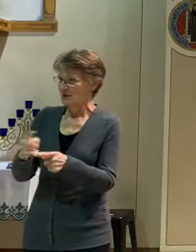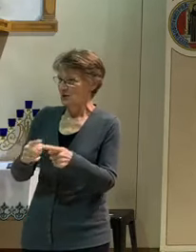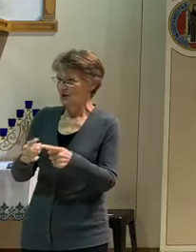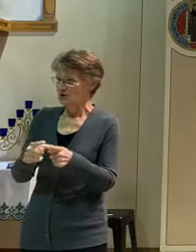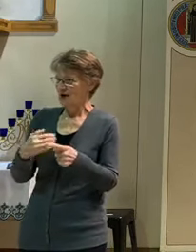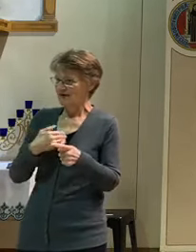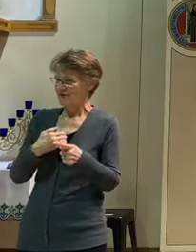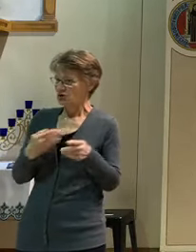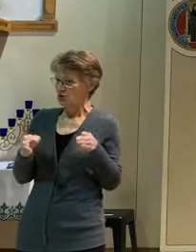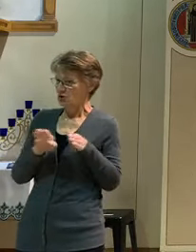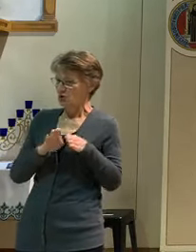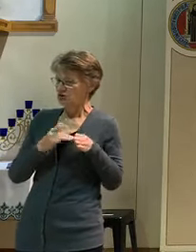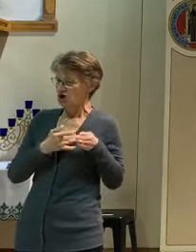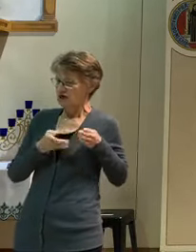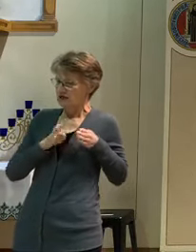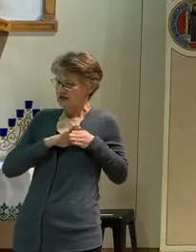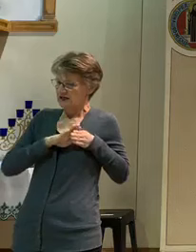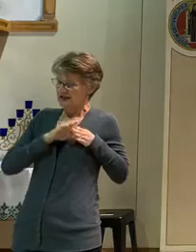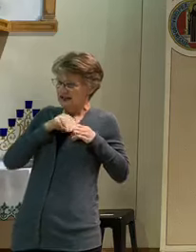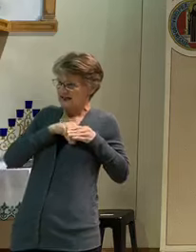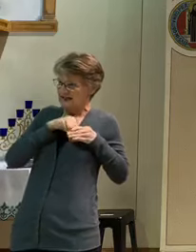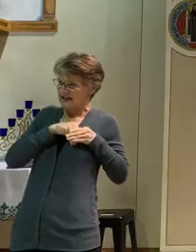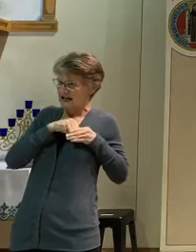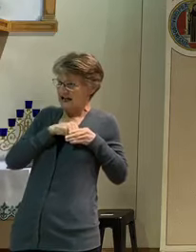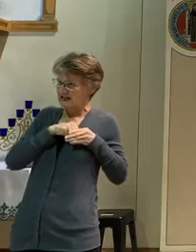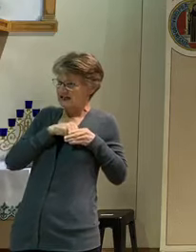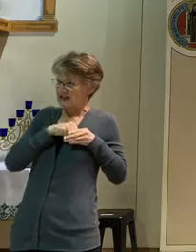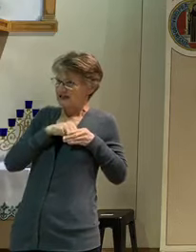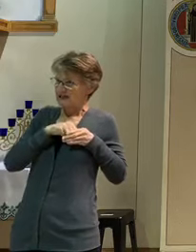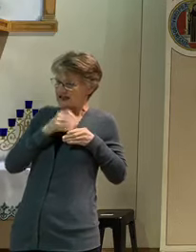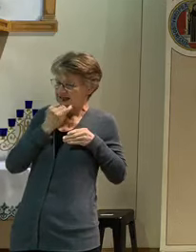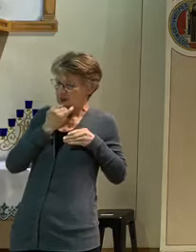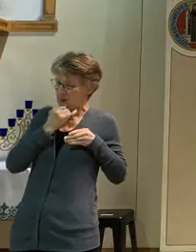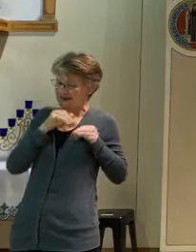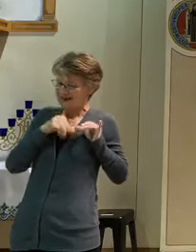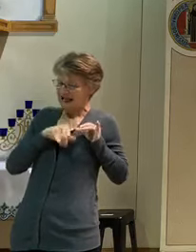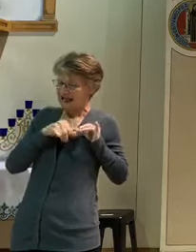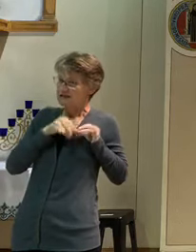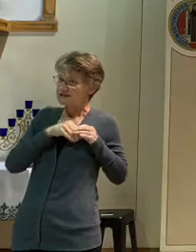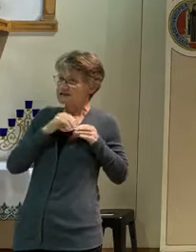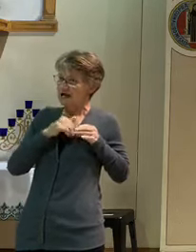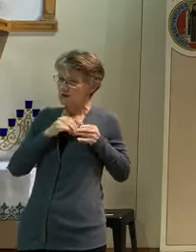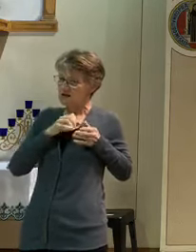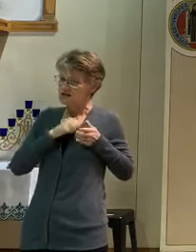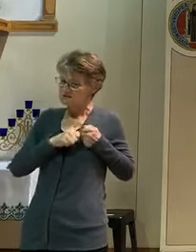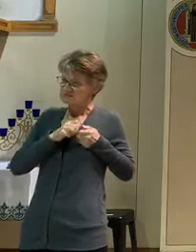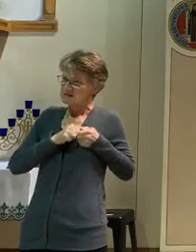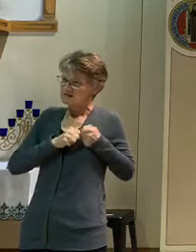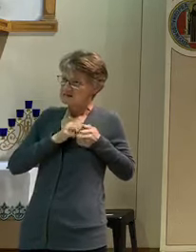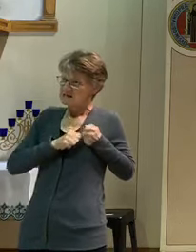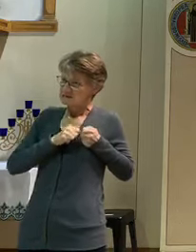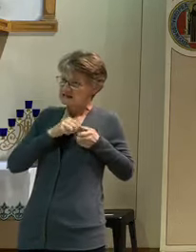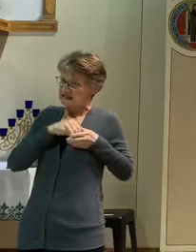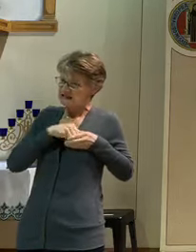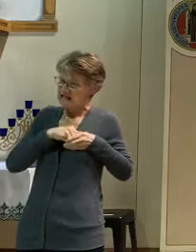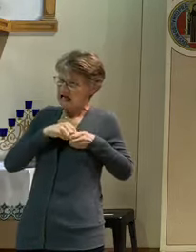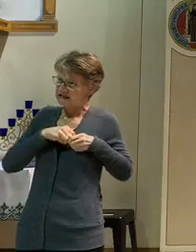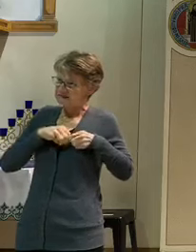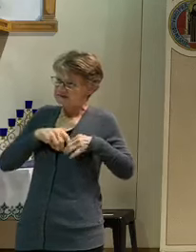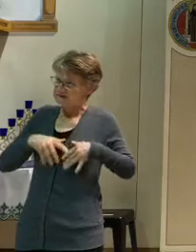And this is why our Lord calls us to forgiveness, because it might do nothing for the person who's hurt